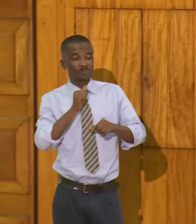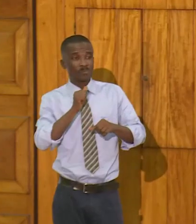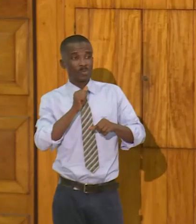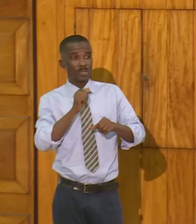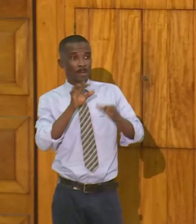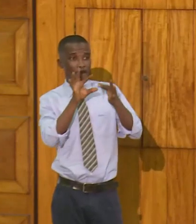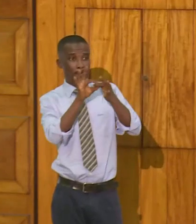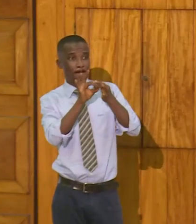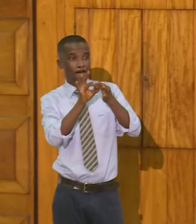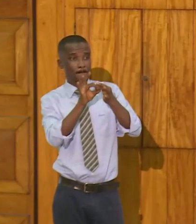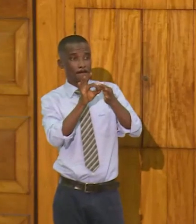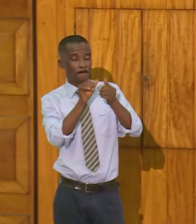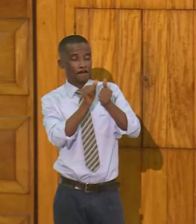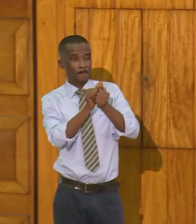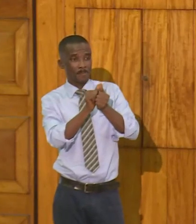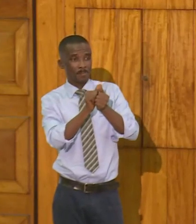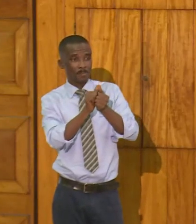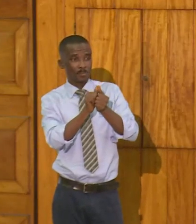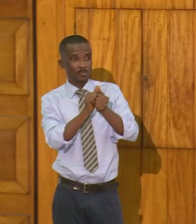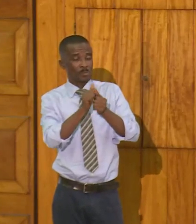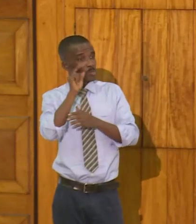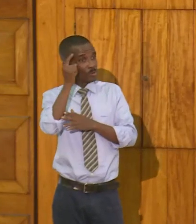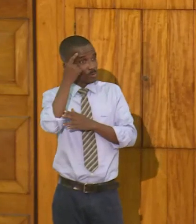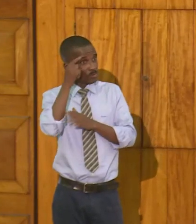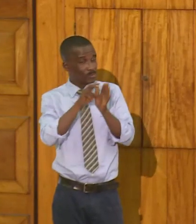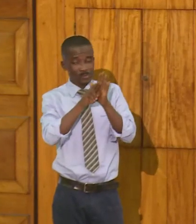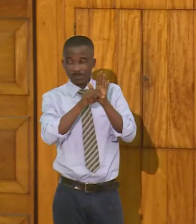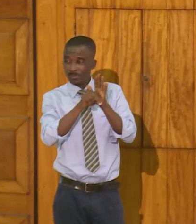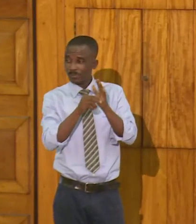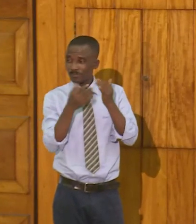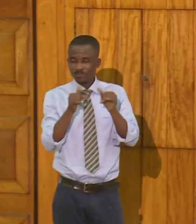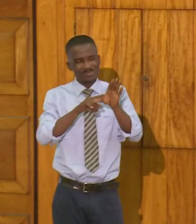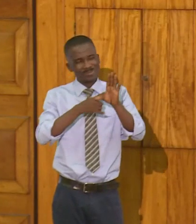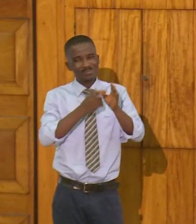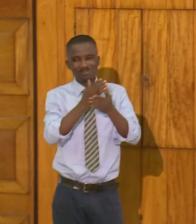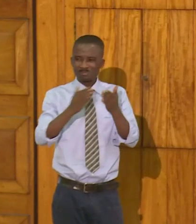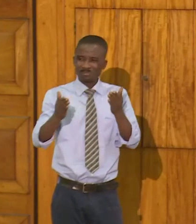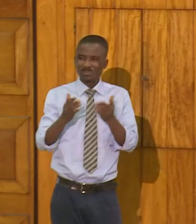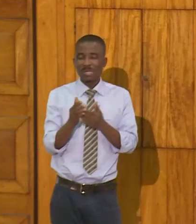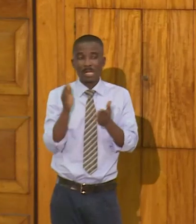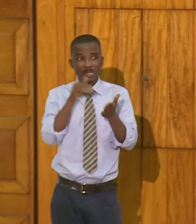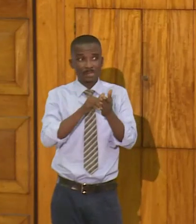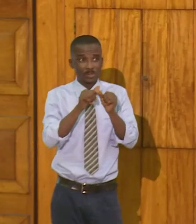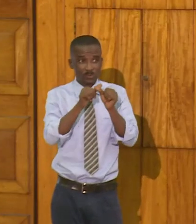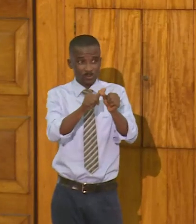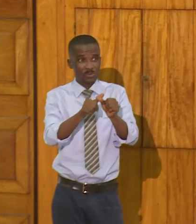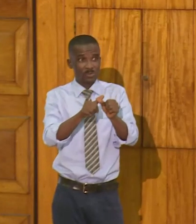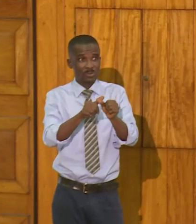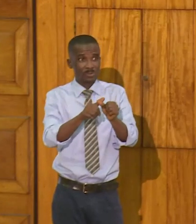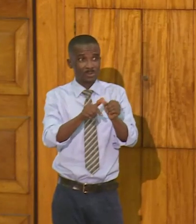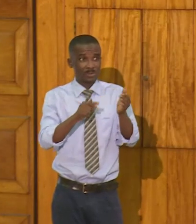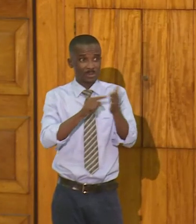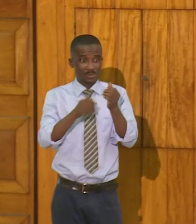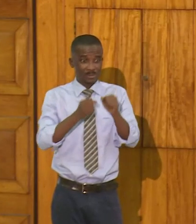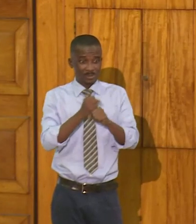public-private partnership framework with the government of Nigeria. We started something, again, you know what happened in January, a lot of